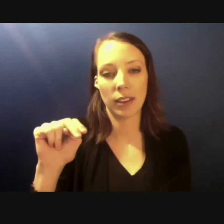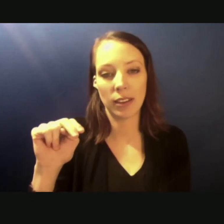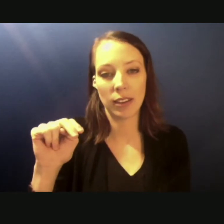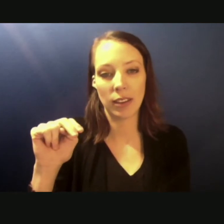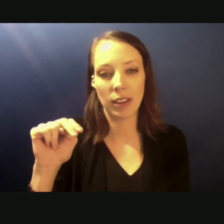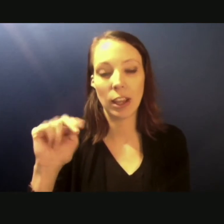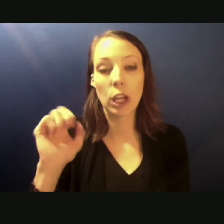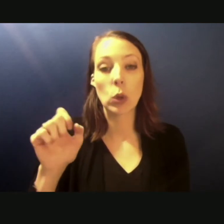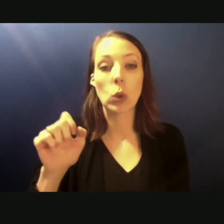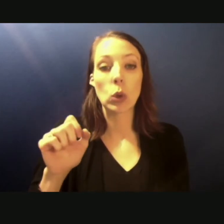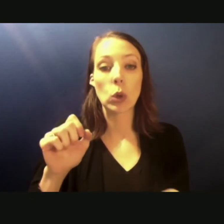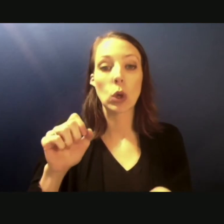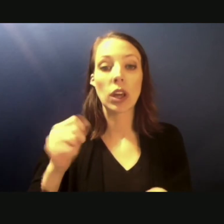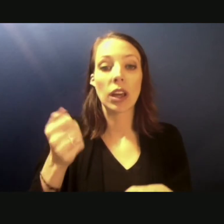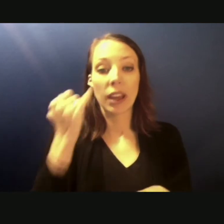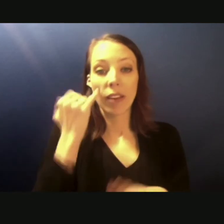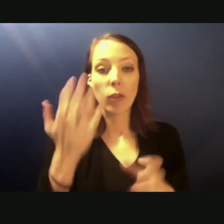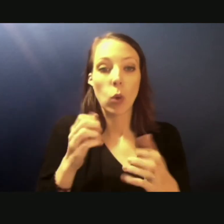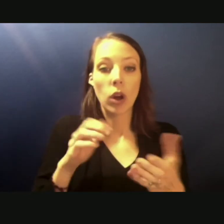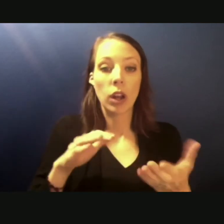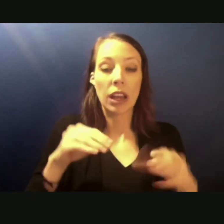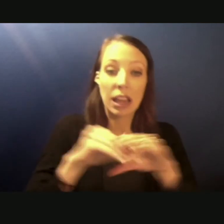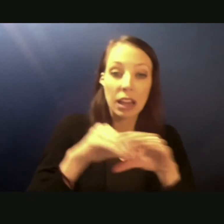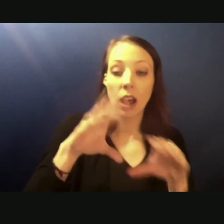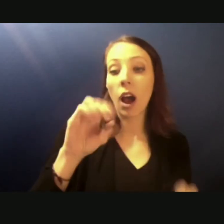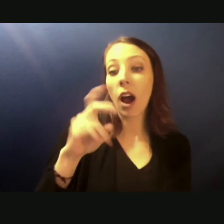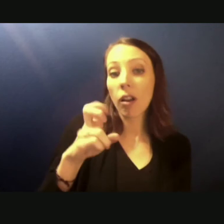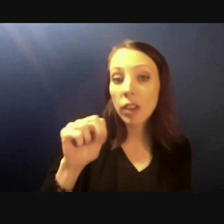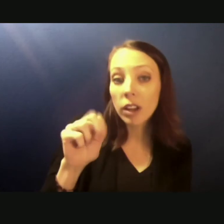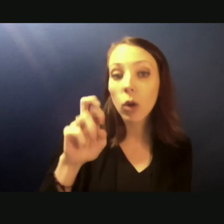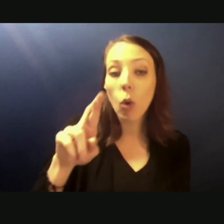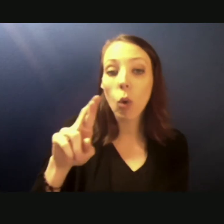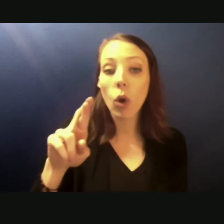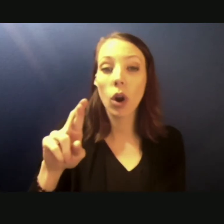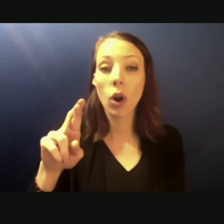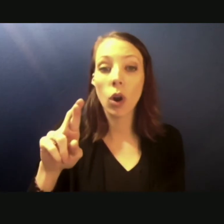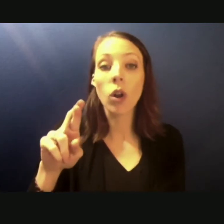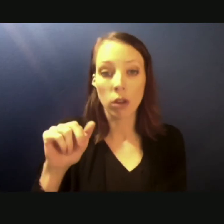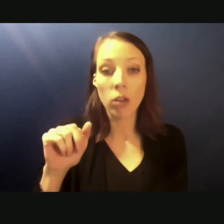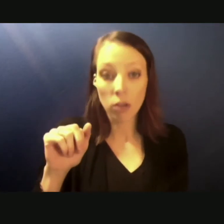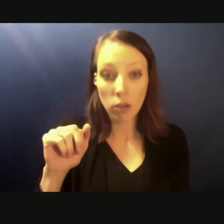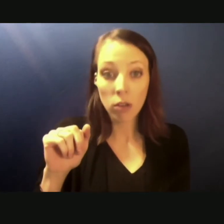can kind of toast the pecans either in the oven or